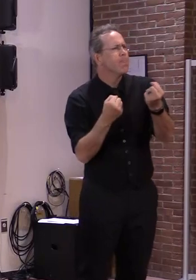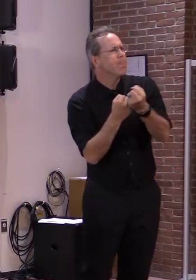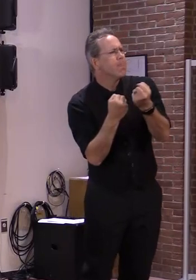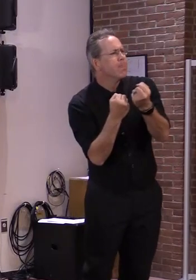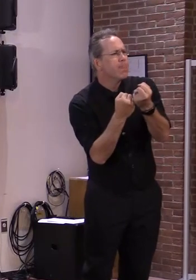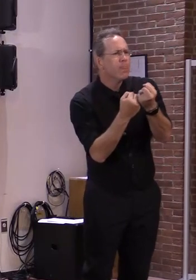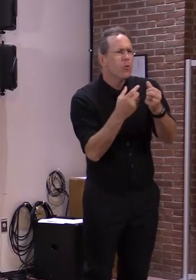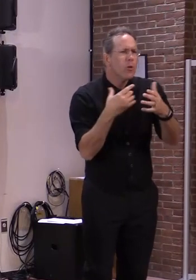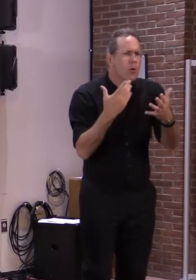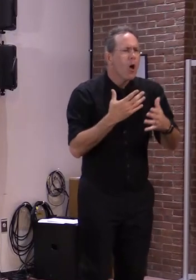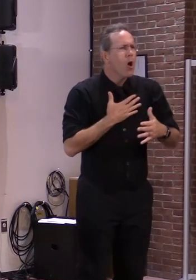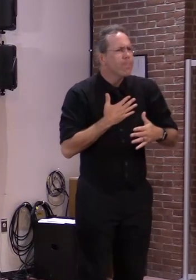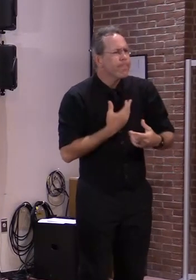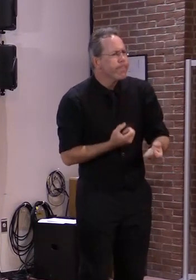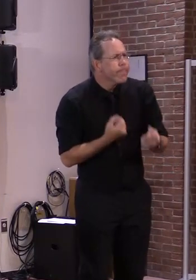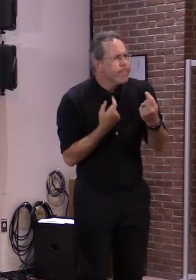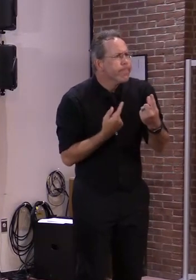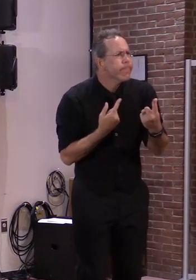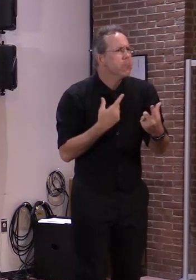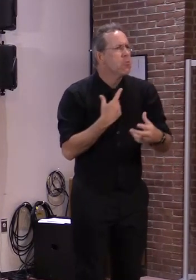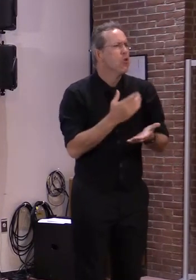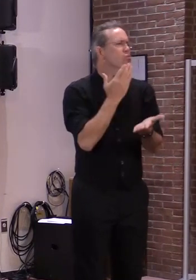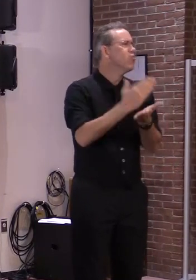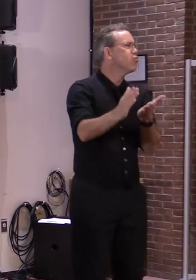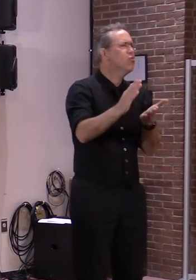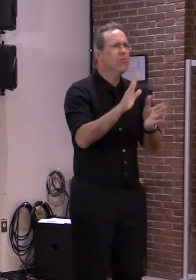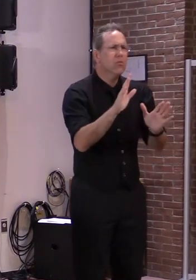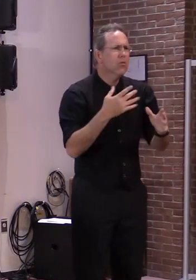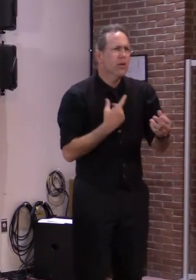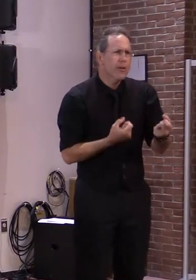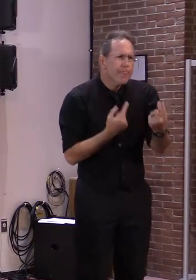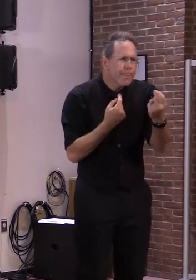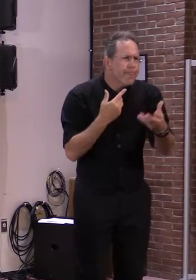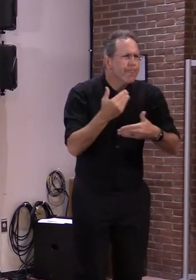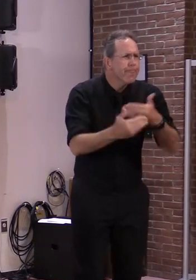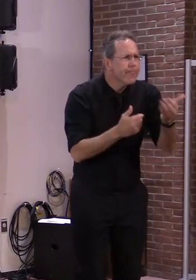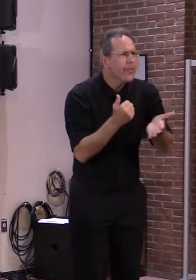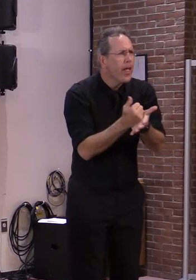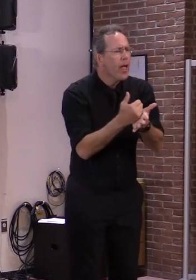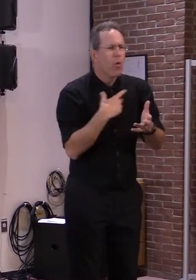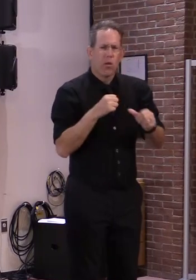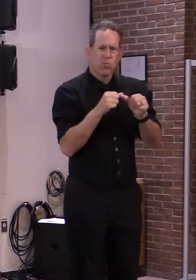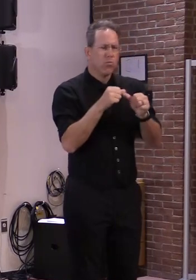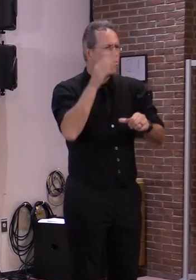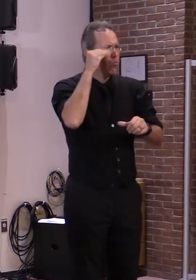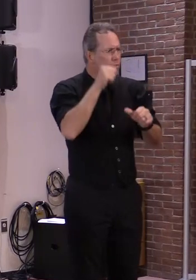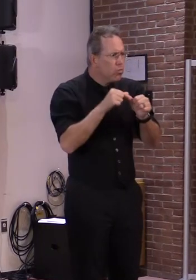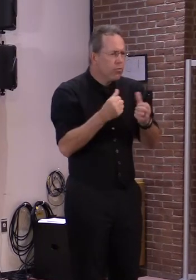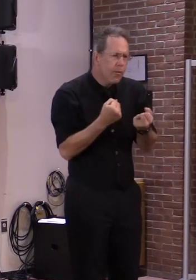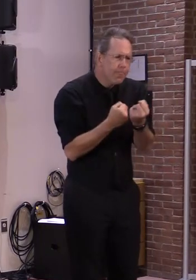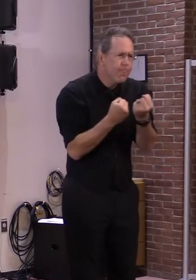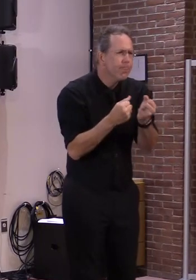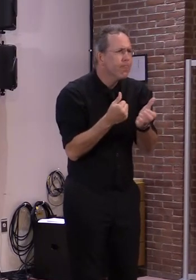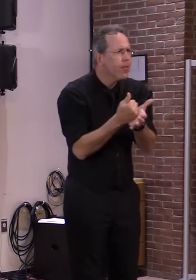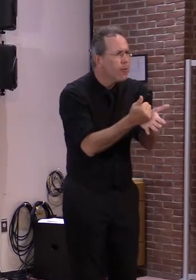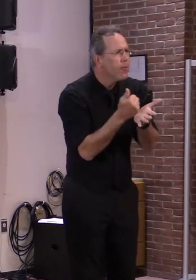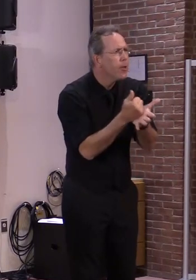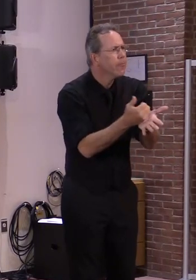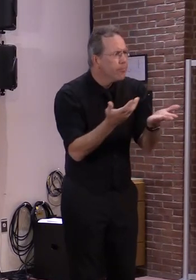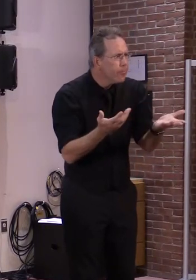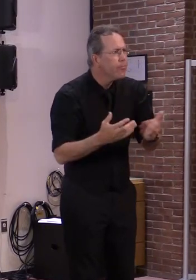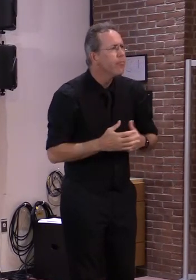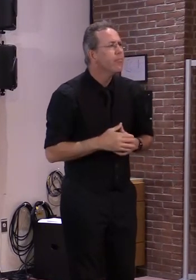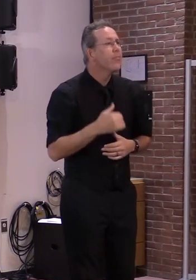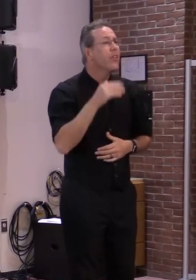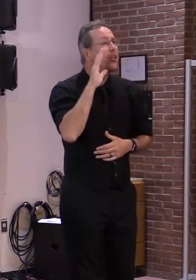unsustainable program from twofold. One is we don't have enough hotel rooms anymore. We've lost 300 hotel rooms as we open up the economy.